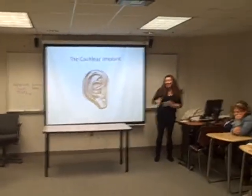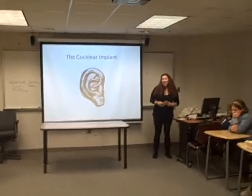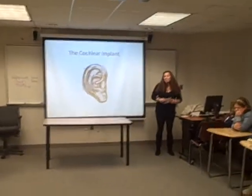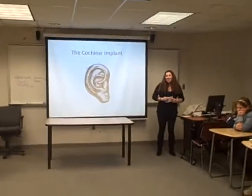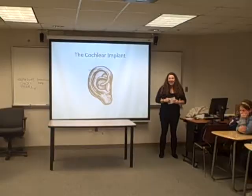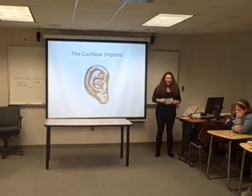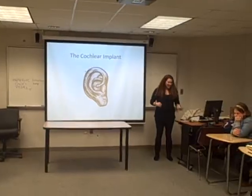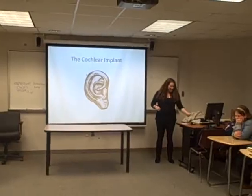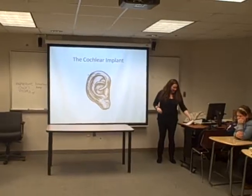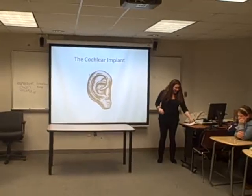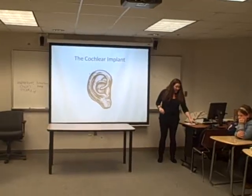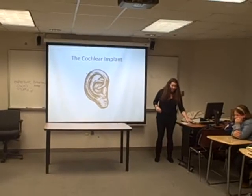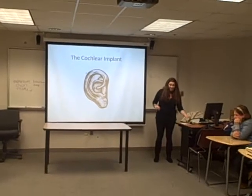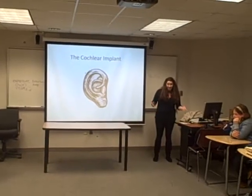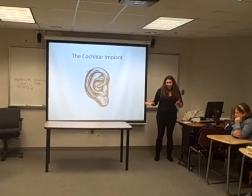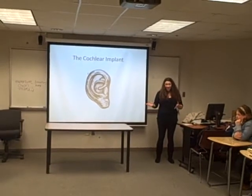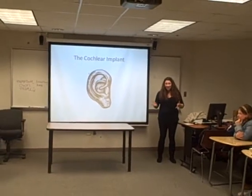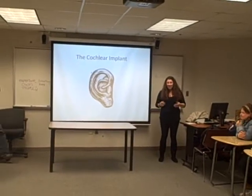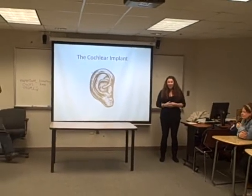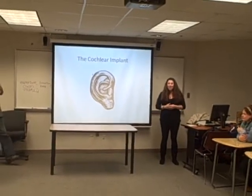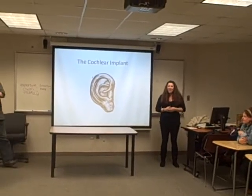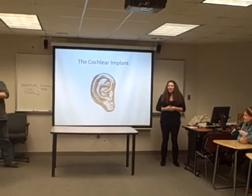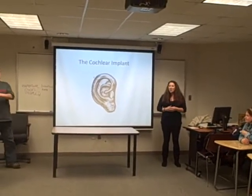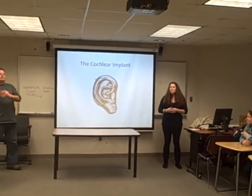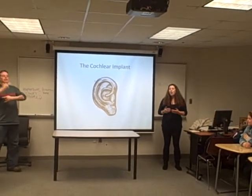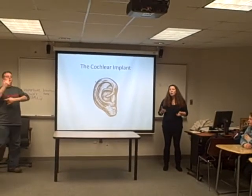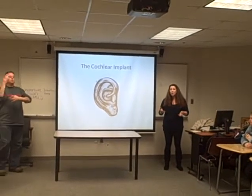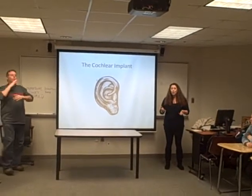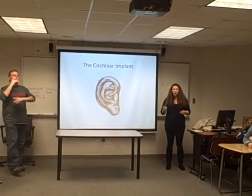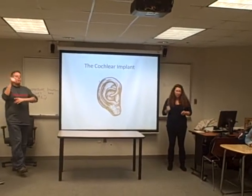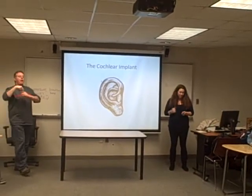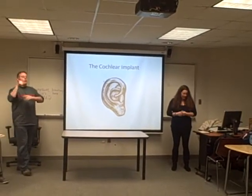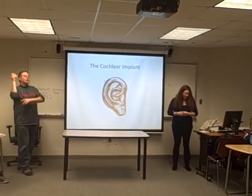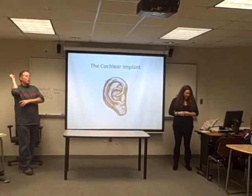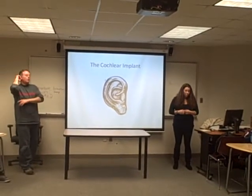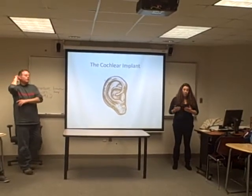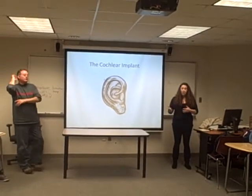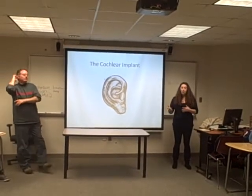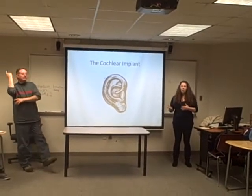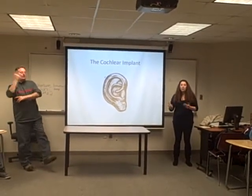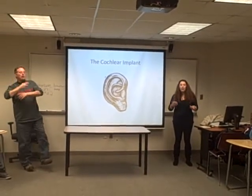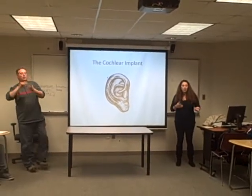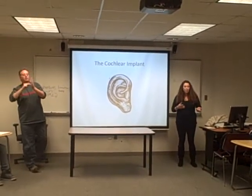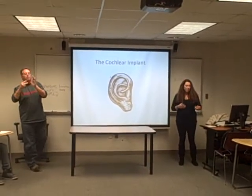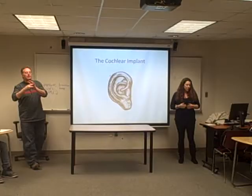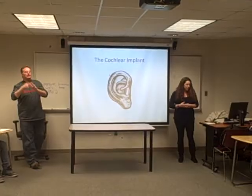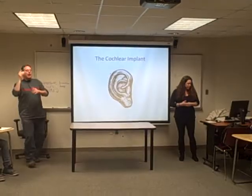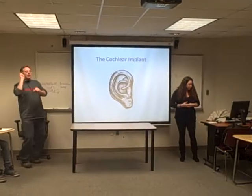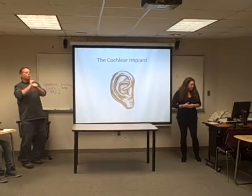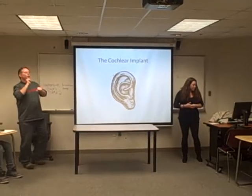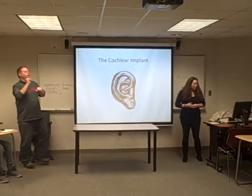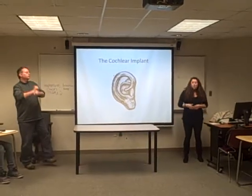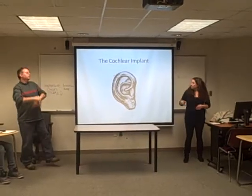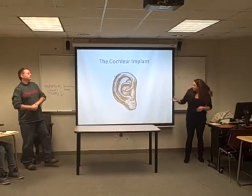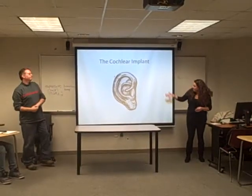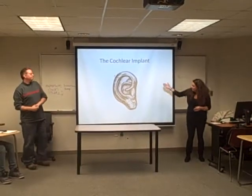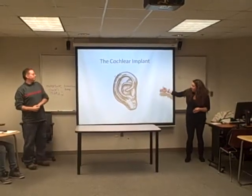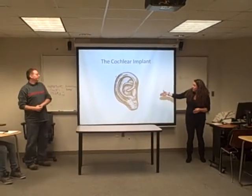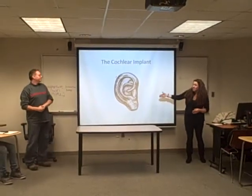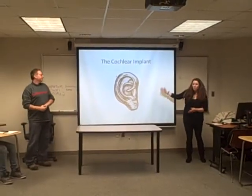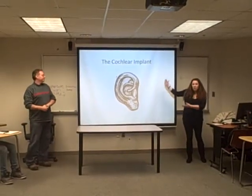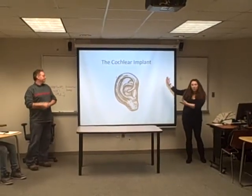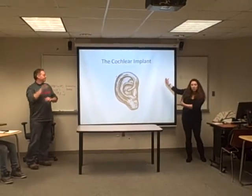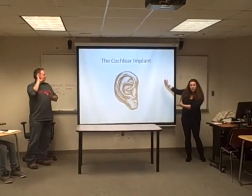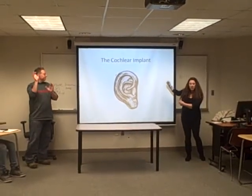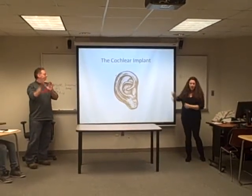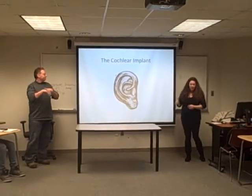Oh, hi, I'm Heidi, and I am here to talk to you today about cochlear implants, what they are and how they work.